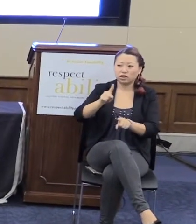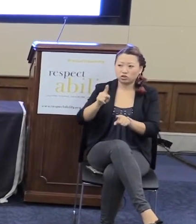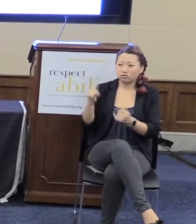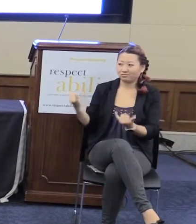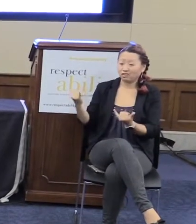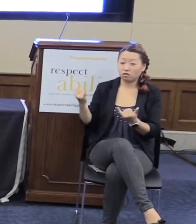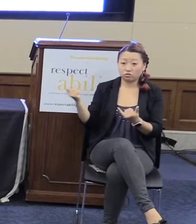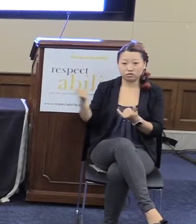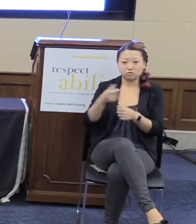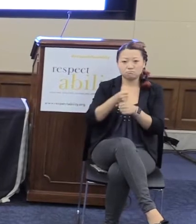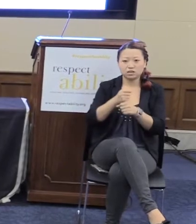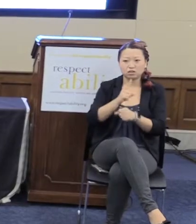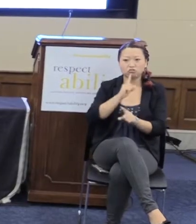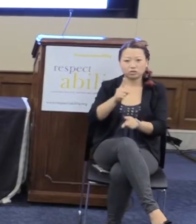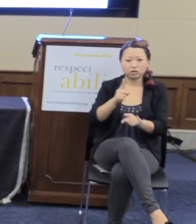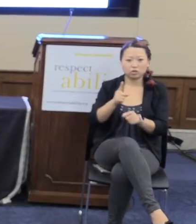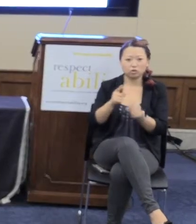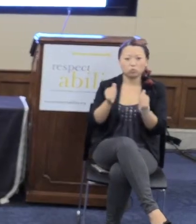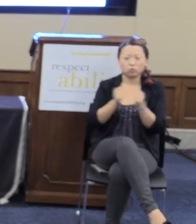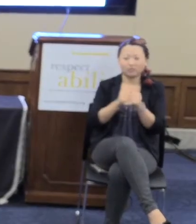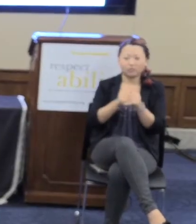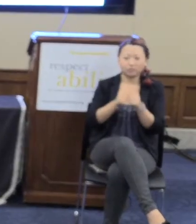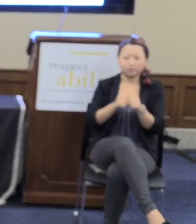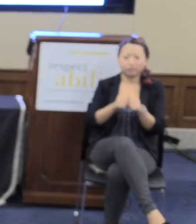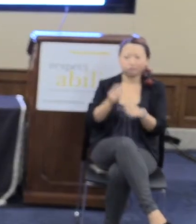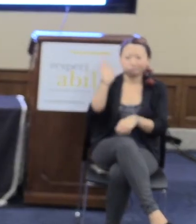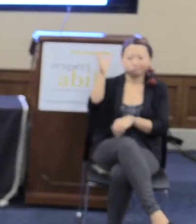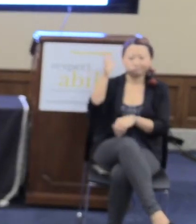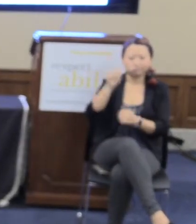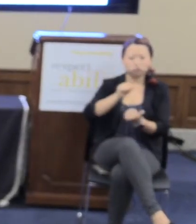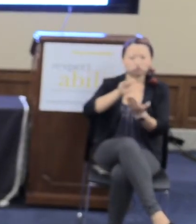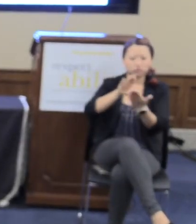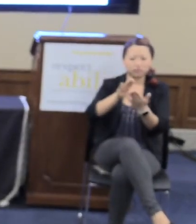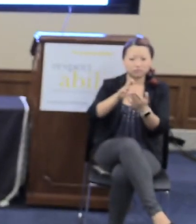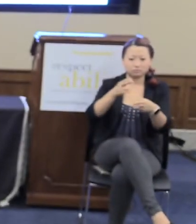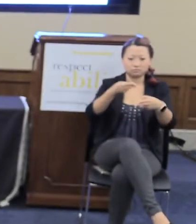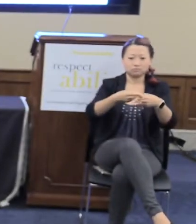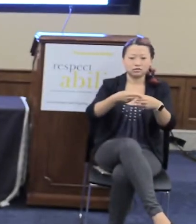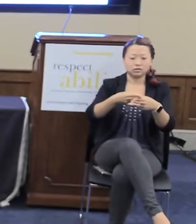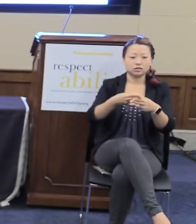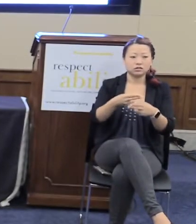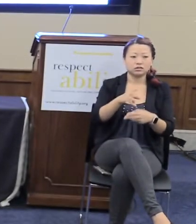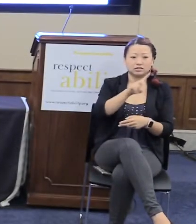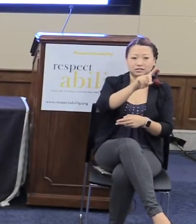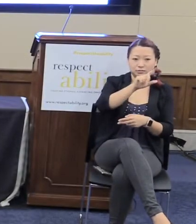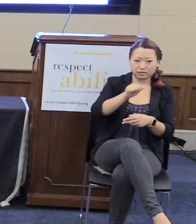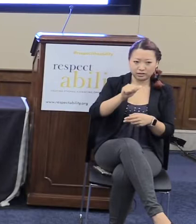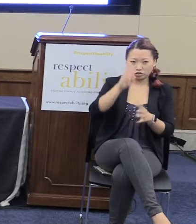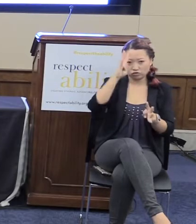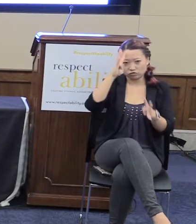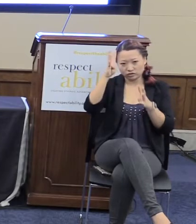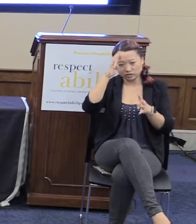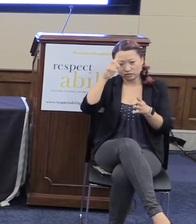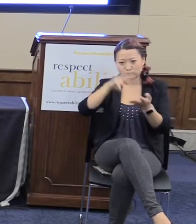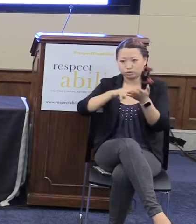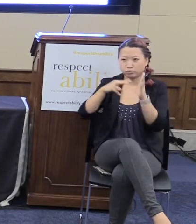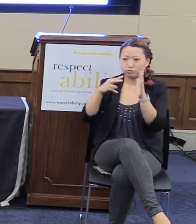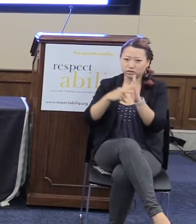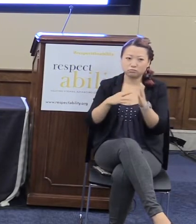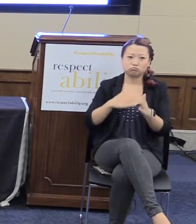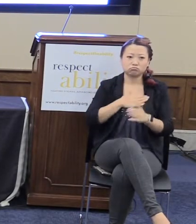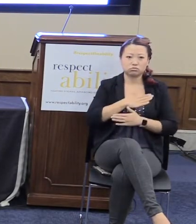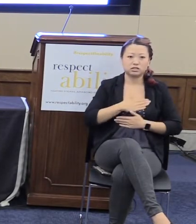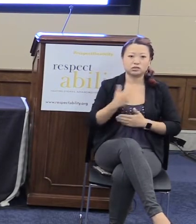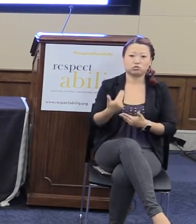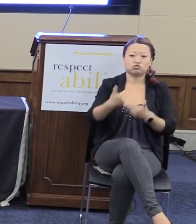most exciting keynote address entitled Disability, Creativity, and Purpose. Please join me